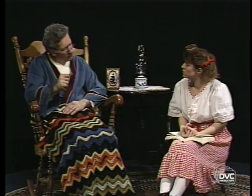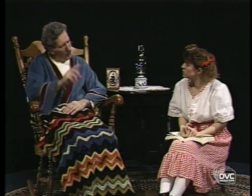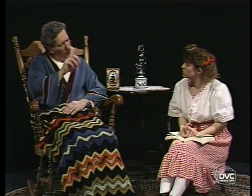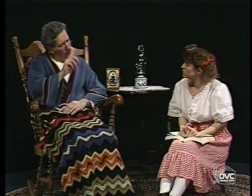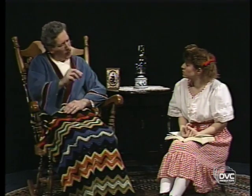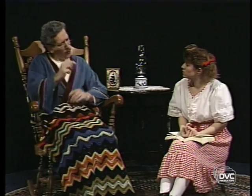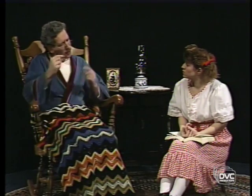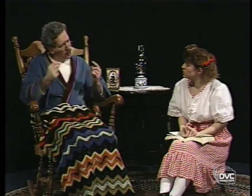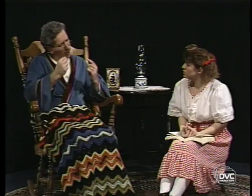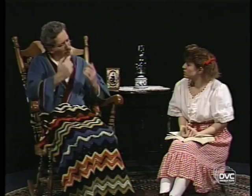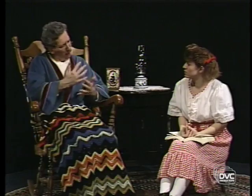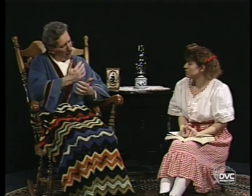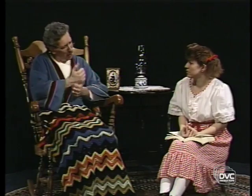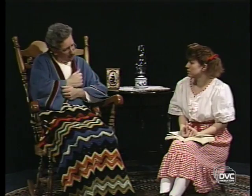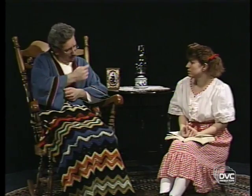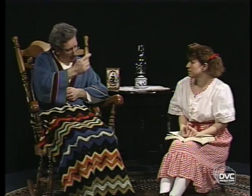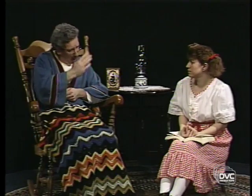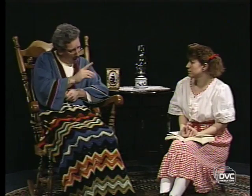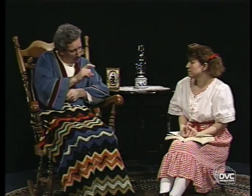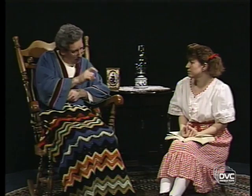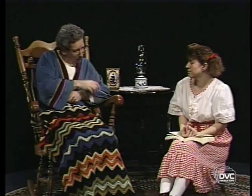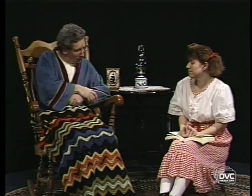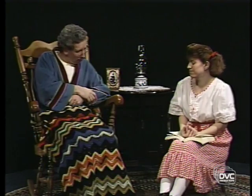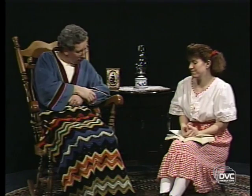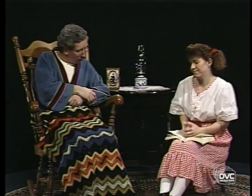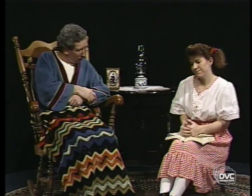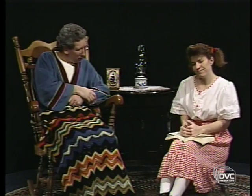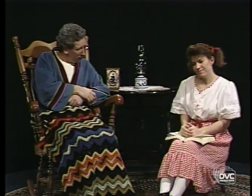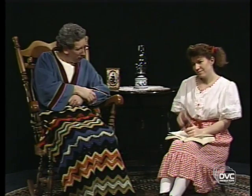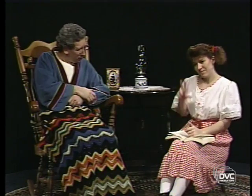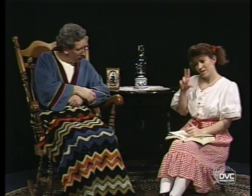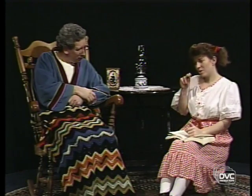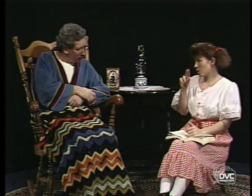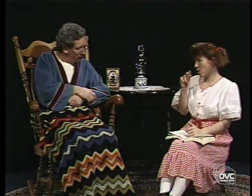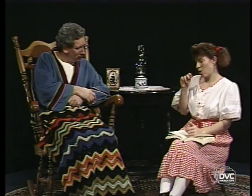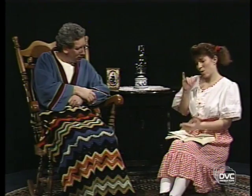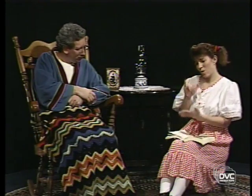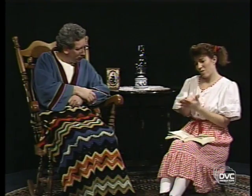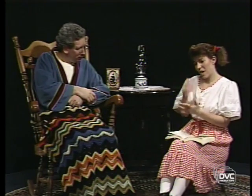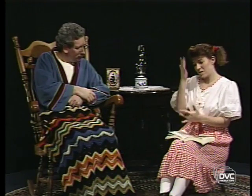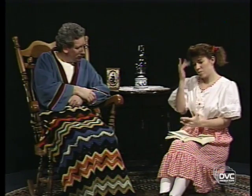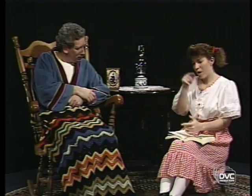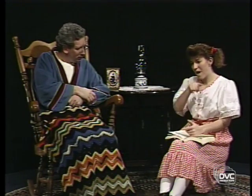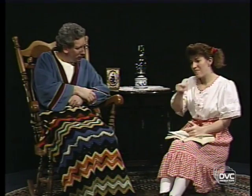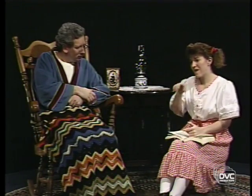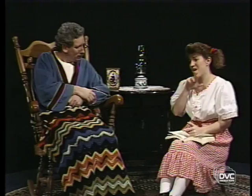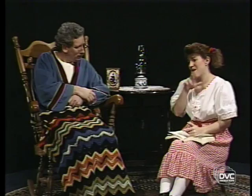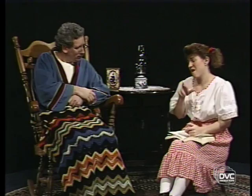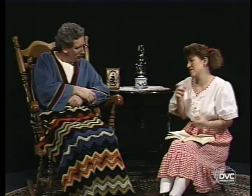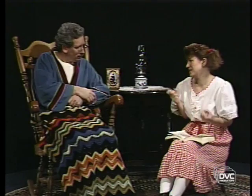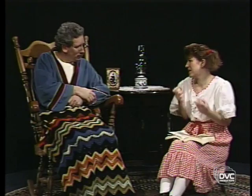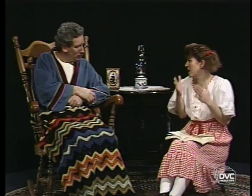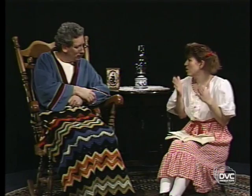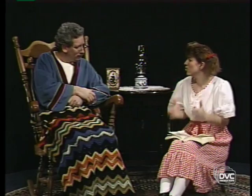Sinners and do Sinners love God no that's why there